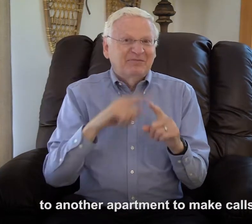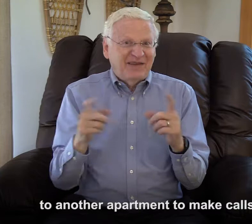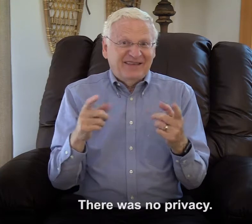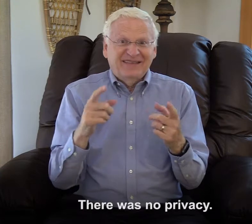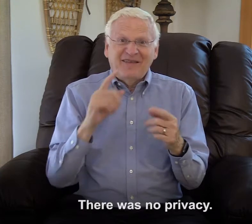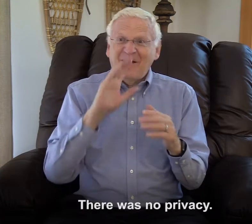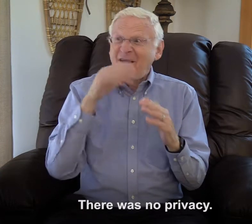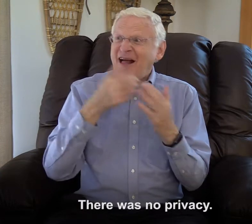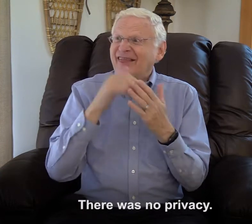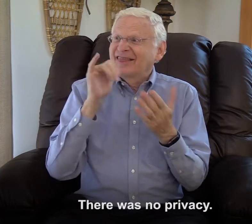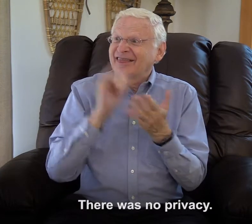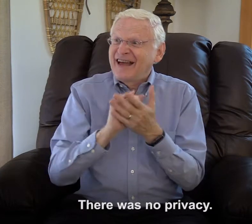There was no privacy.